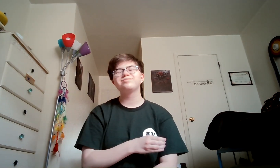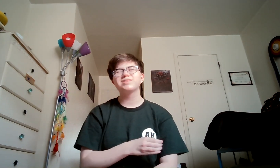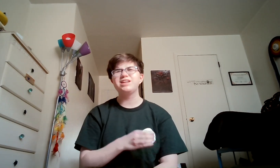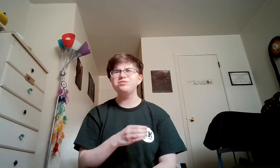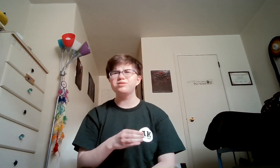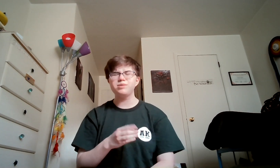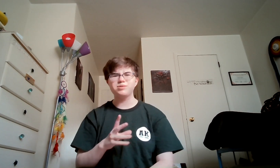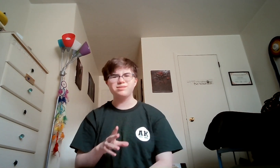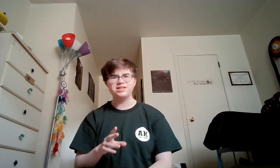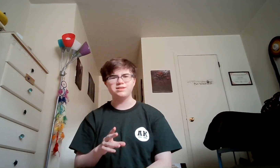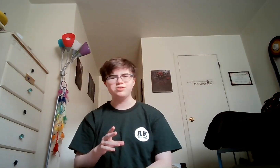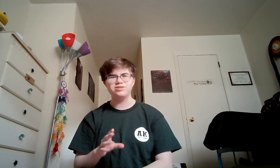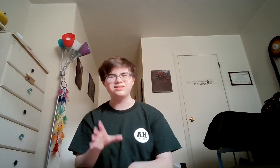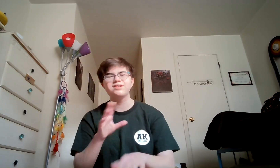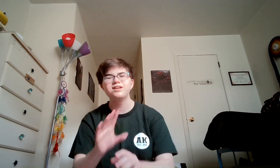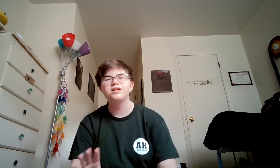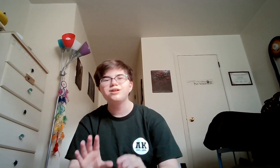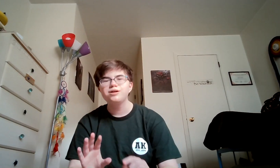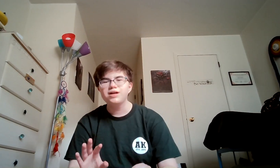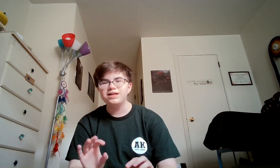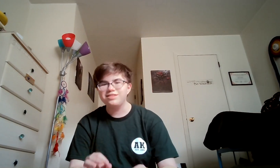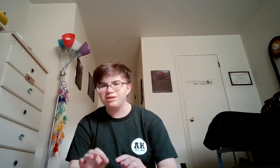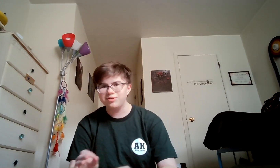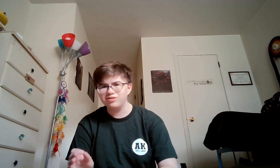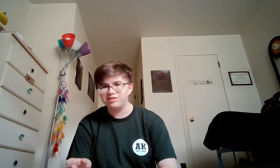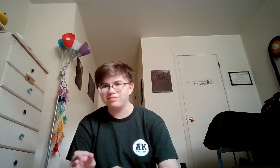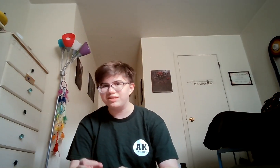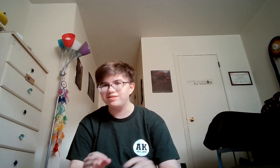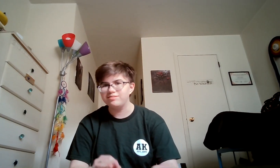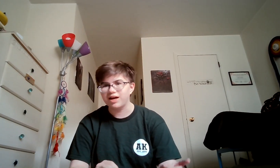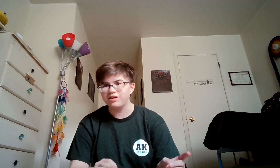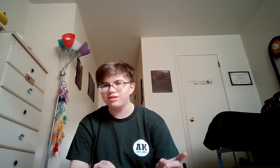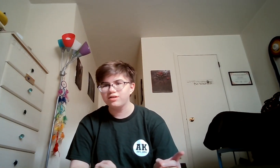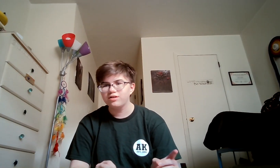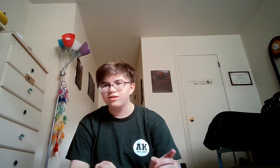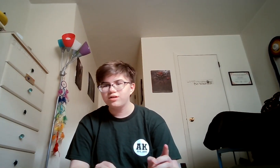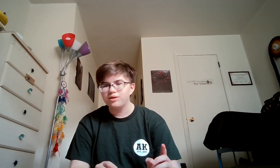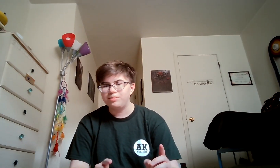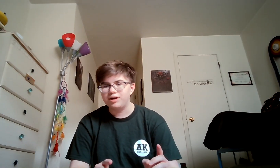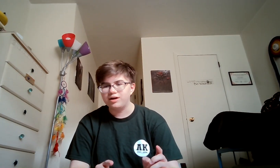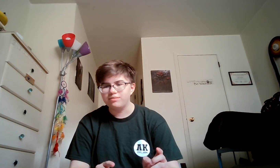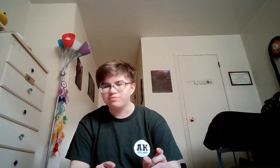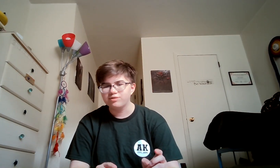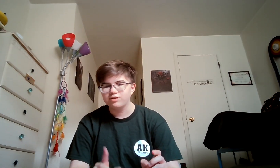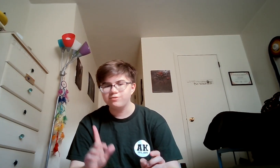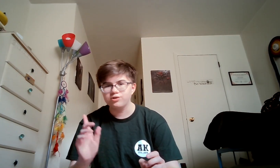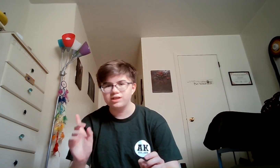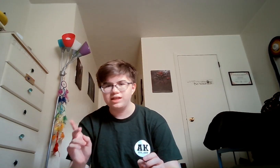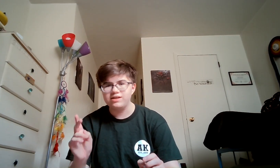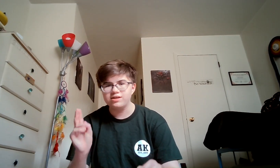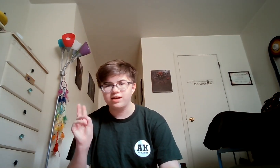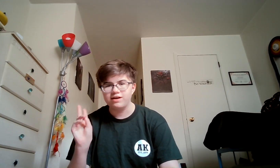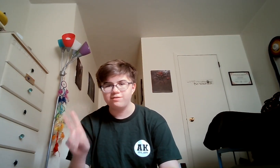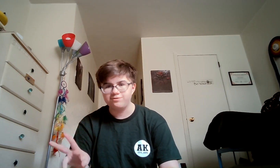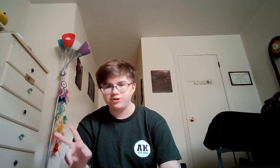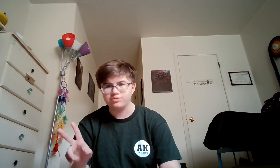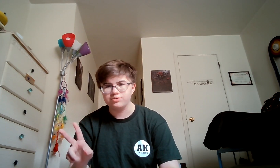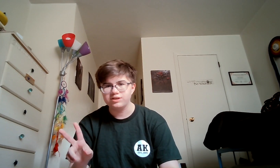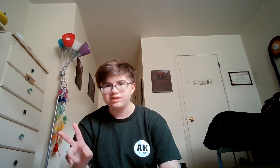I don't remember how many times you do it because I think most of the time it doesn't matter. But for eat and food,